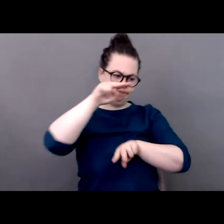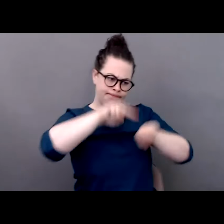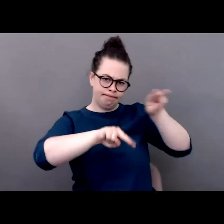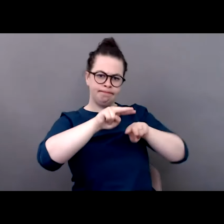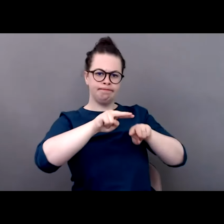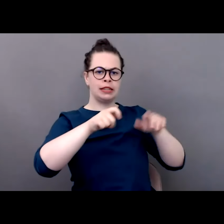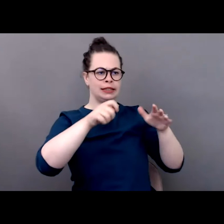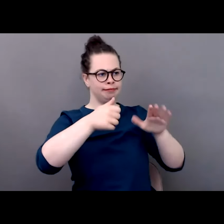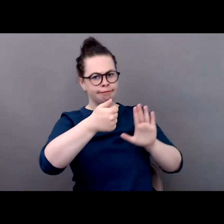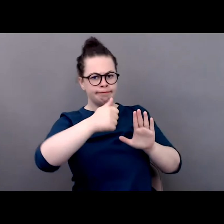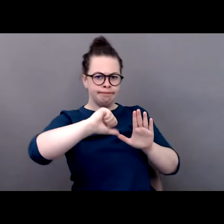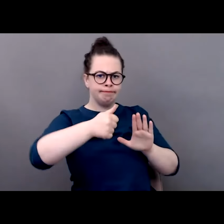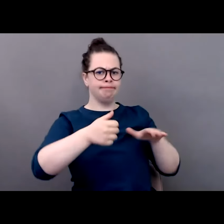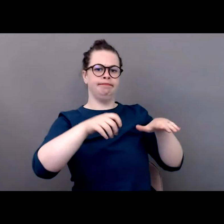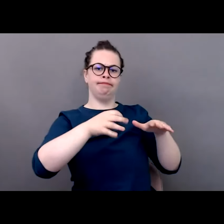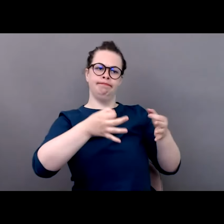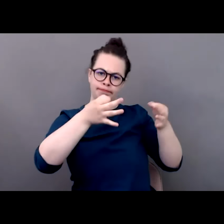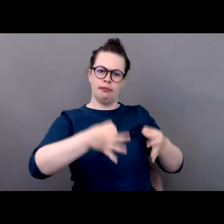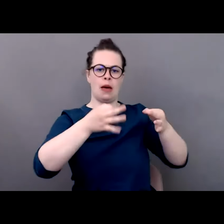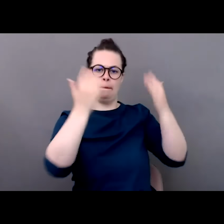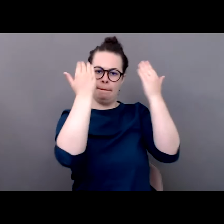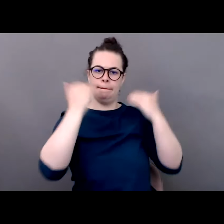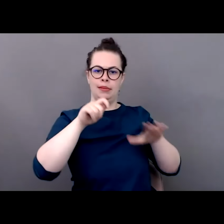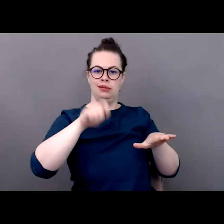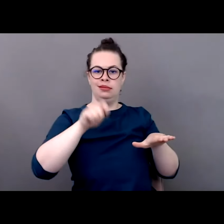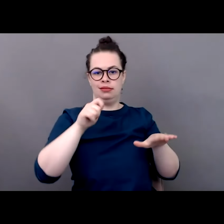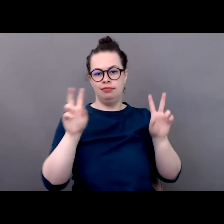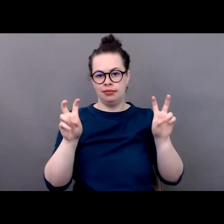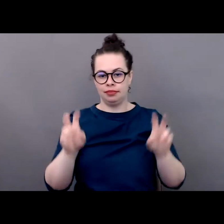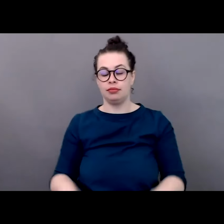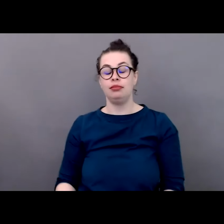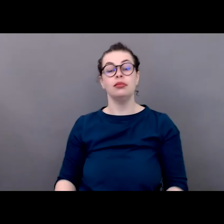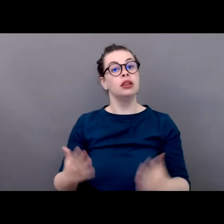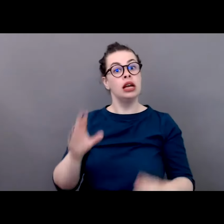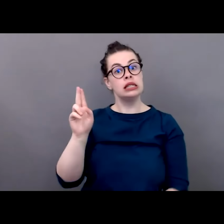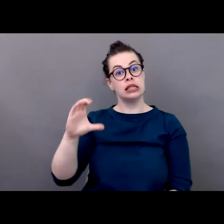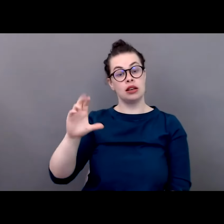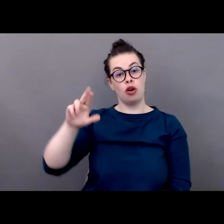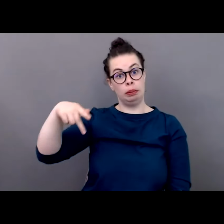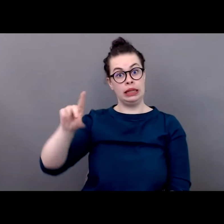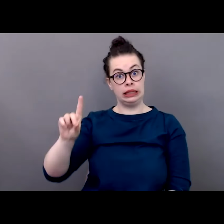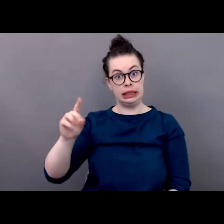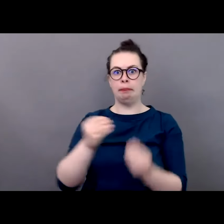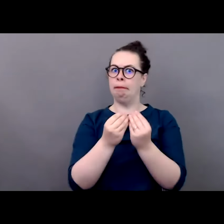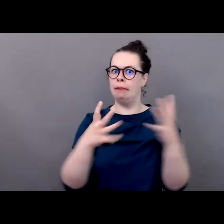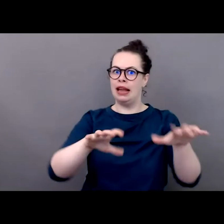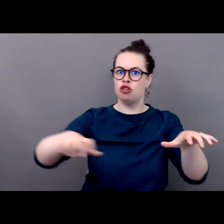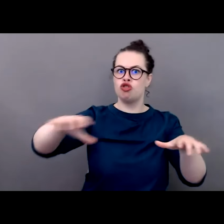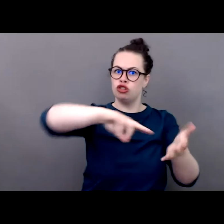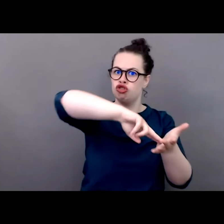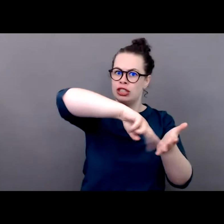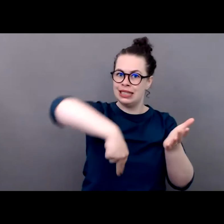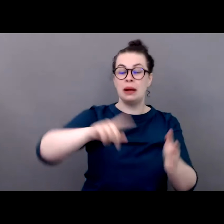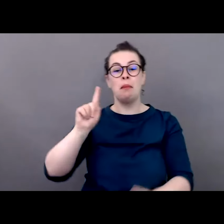So this optional protocol is ratified by much fewer states than the CRPD itself. I checked the DARE